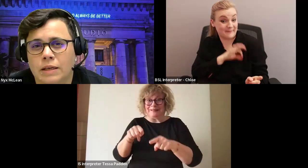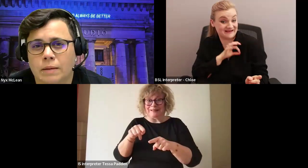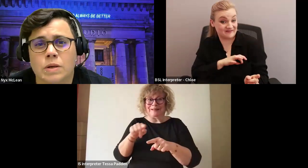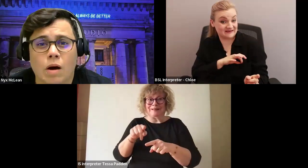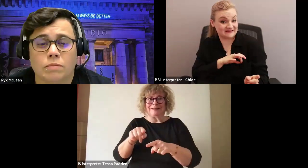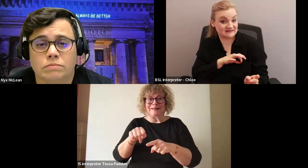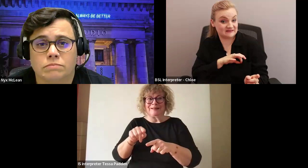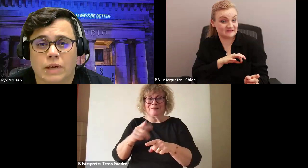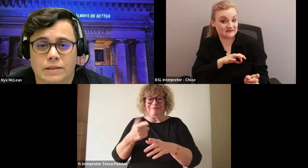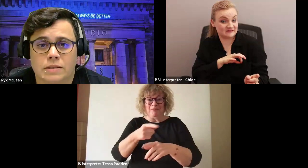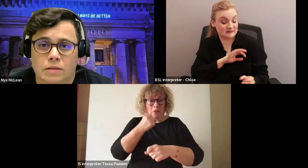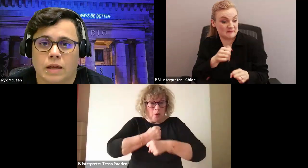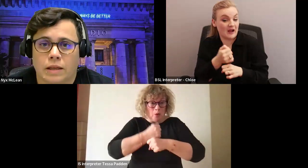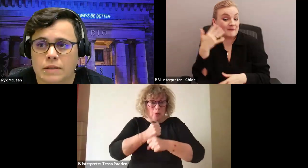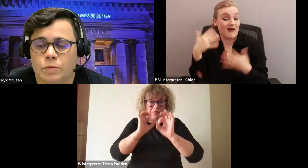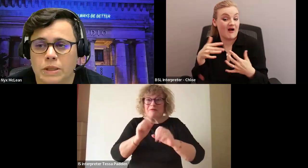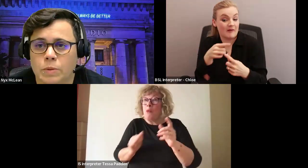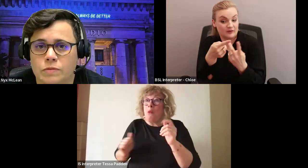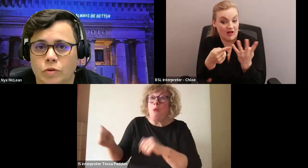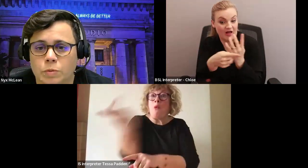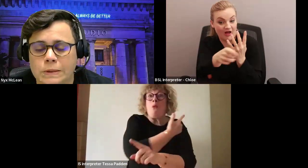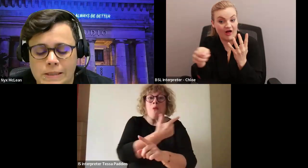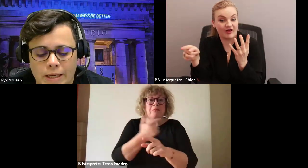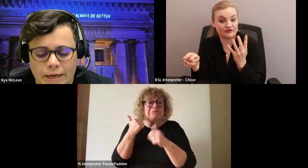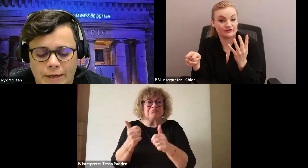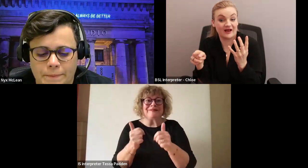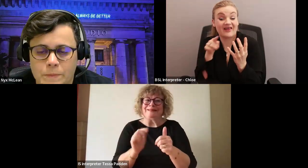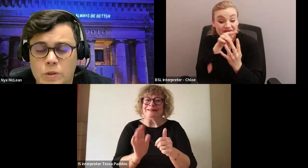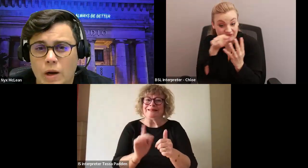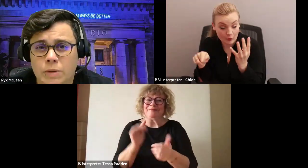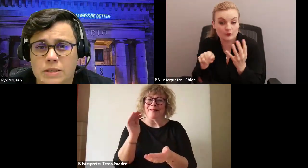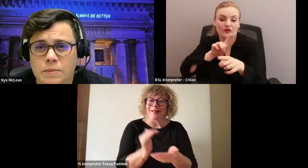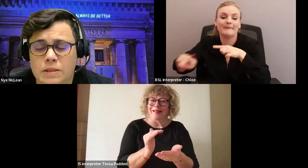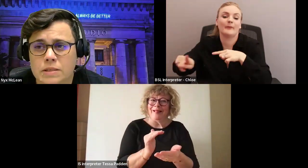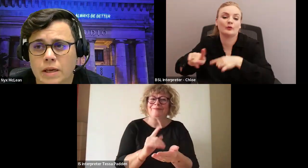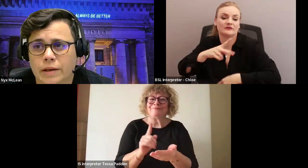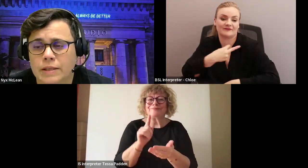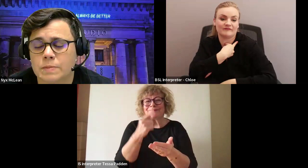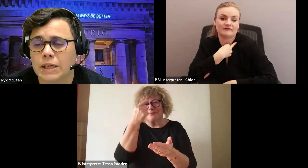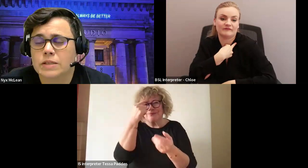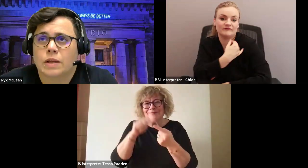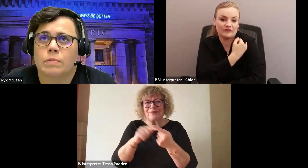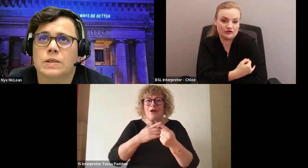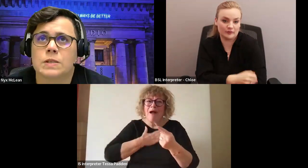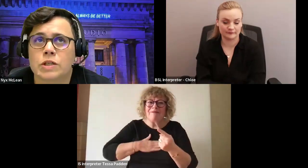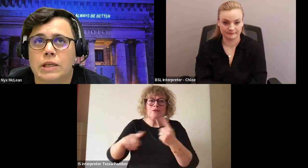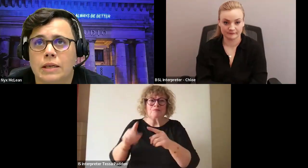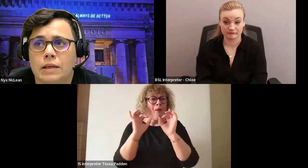they come to harm others, and this would be the most vulnerable. So our participants, in speaking to